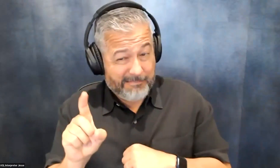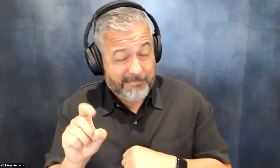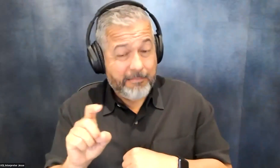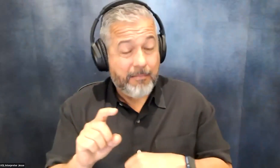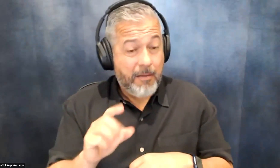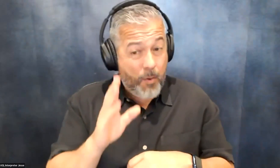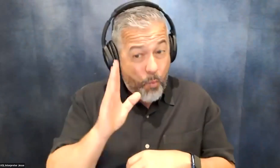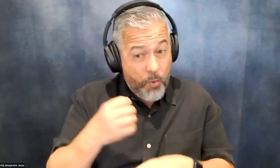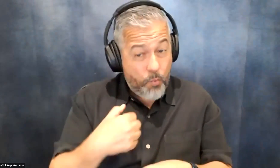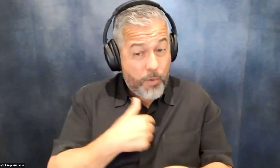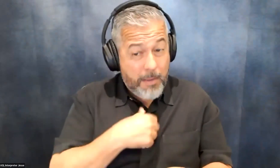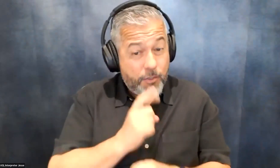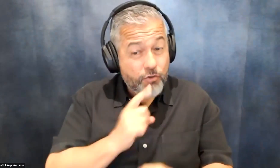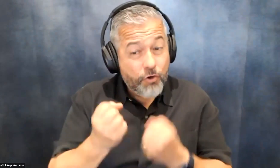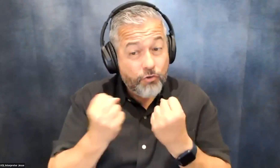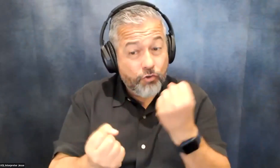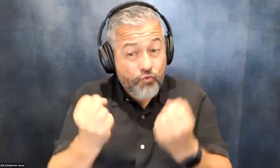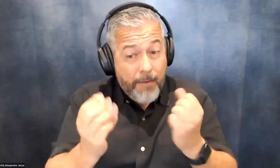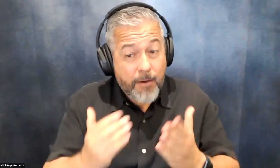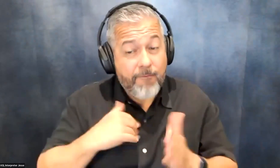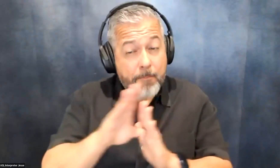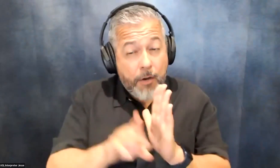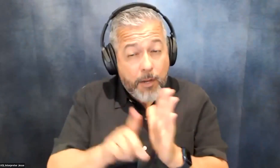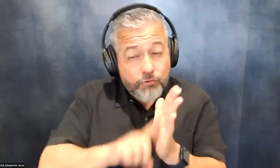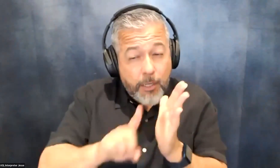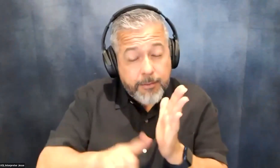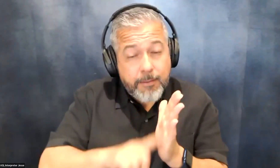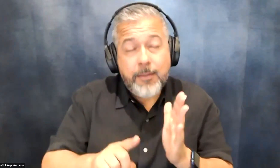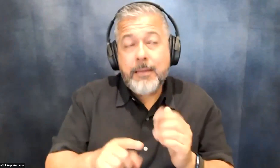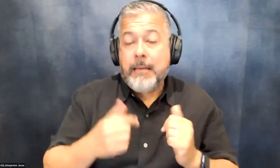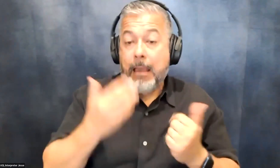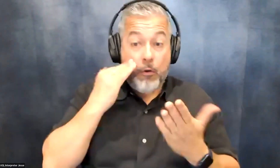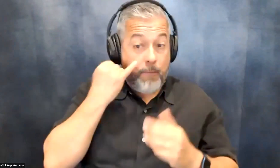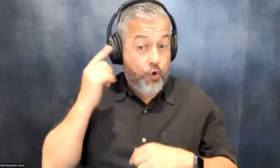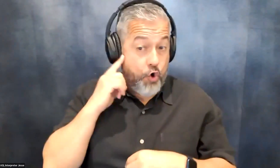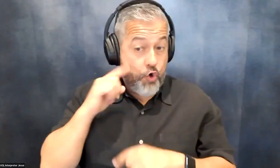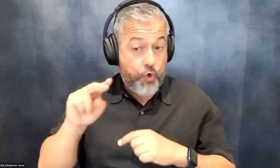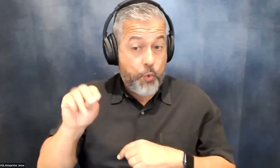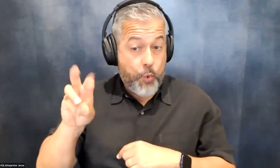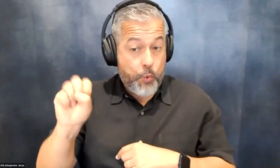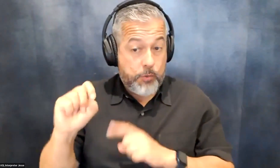sure that these drivers have background checks? Like, because one person, I don't know if you guys heard about in the news, but